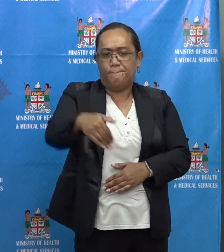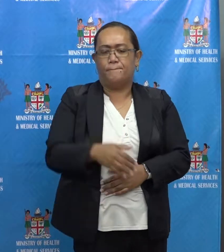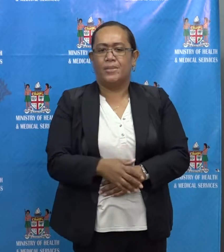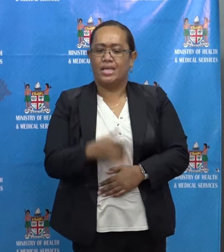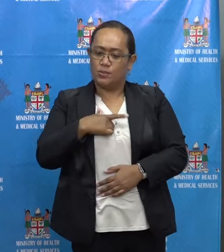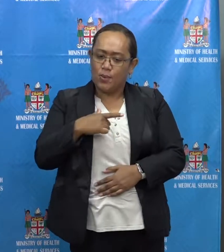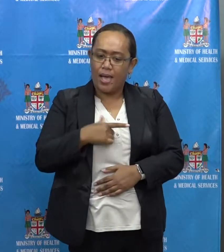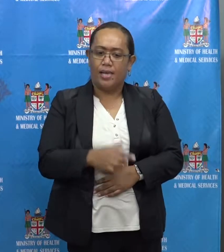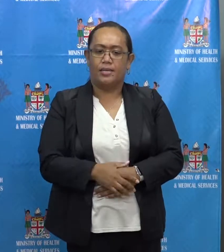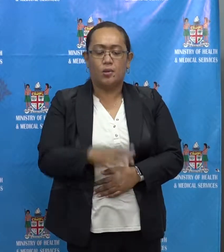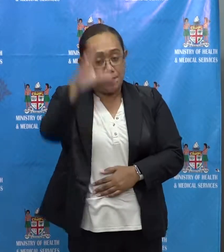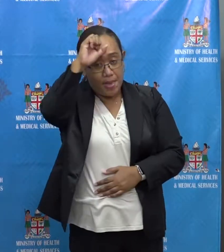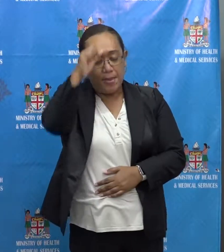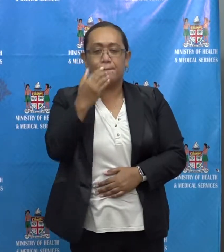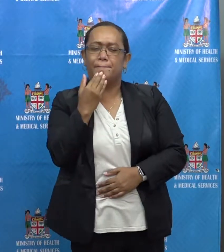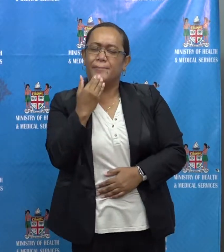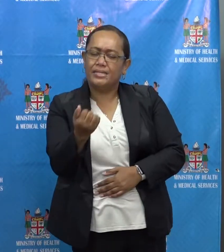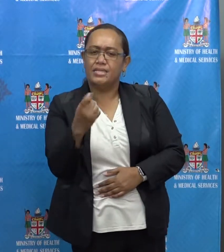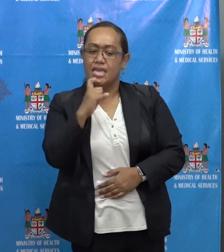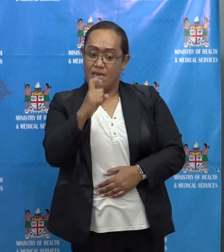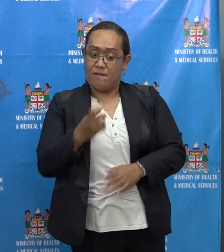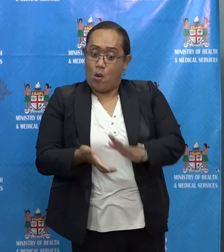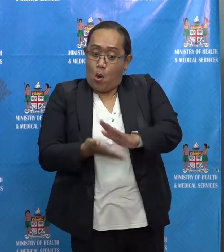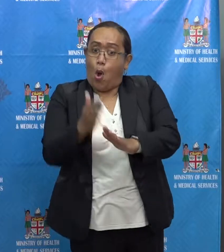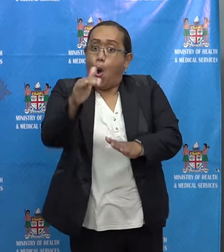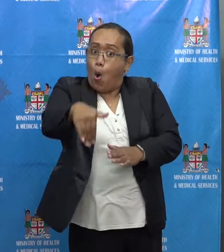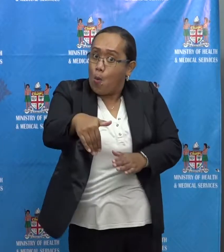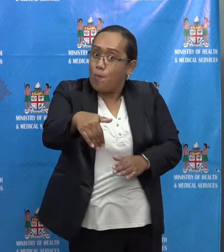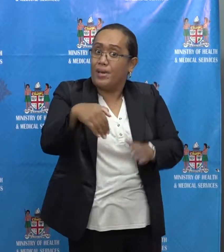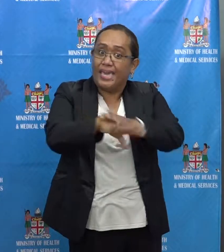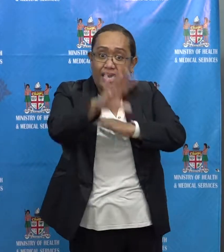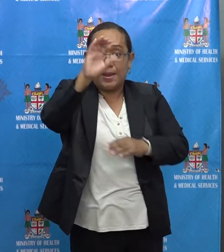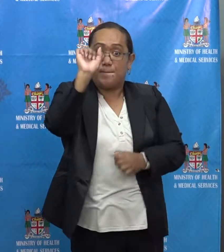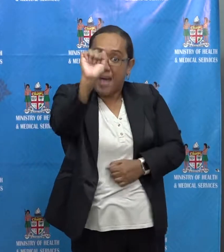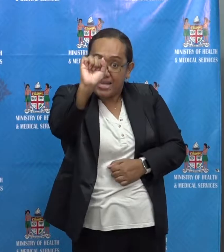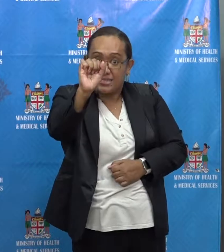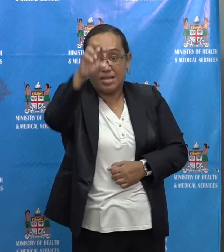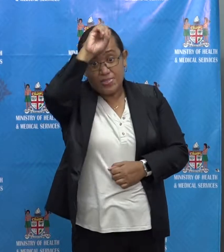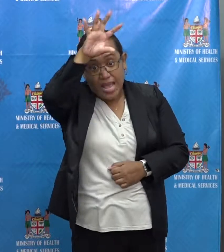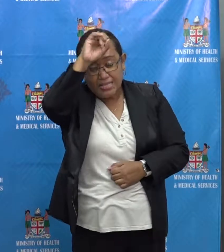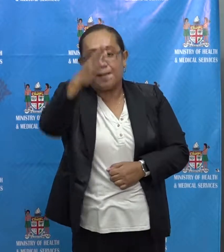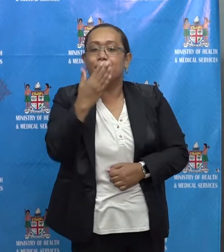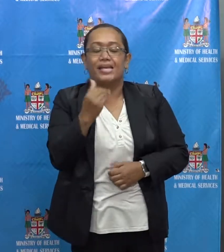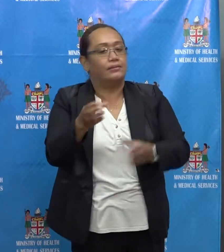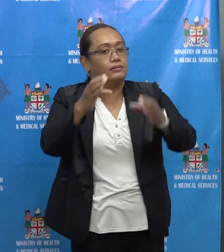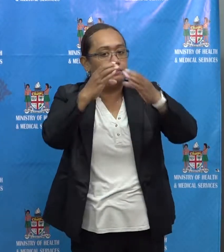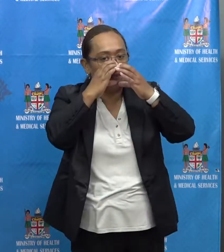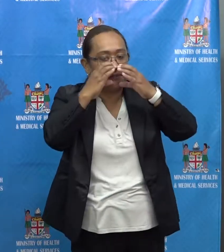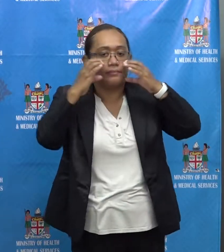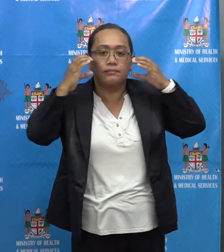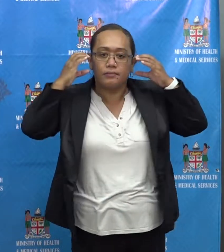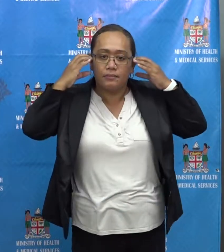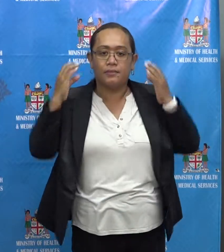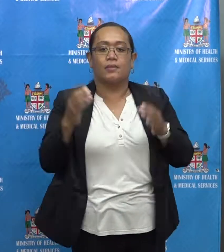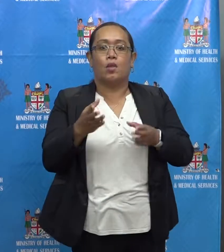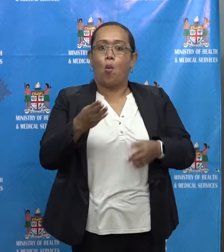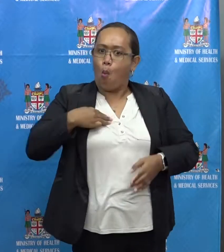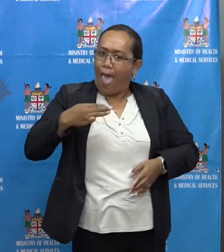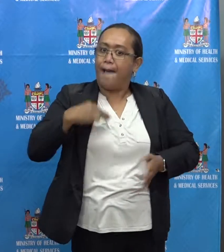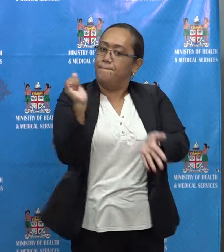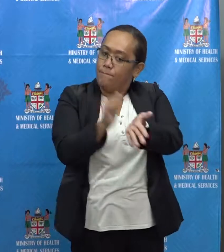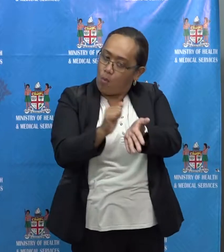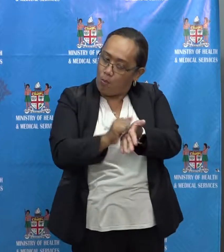And remember, if you're heading home using public transport, wear a mask and wear it properly.